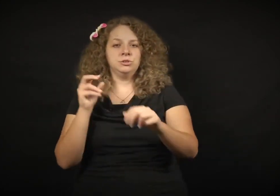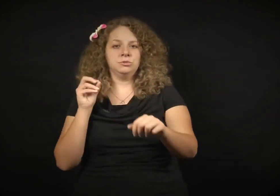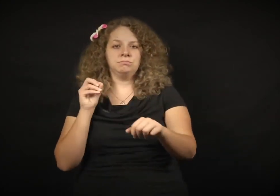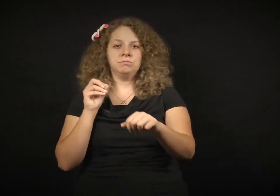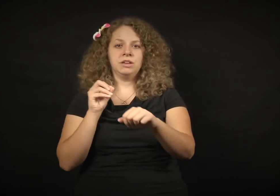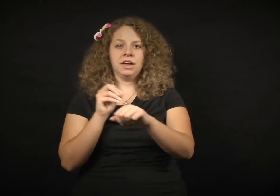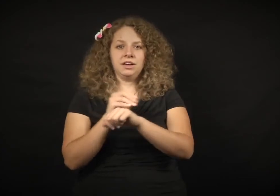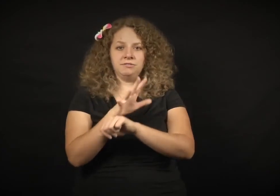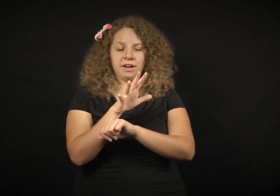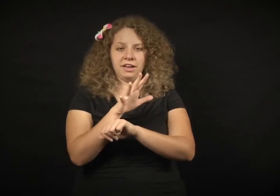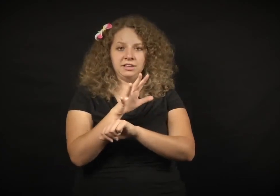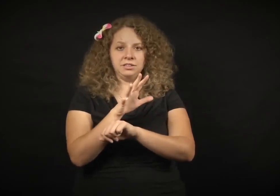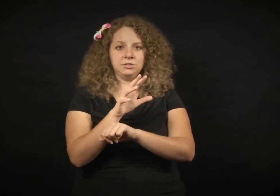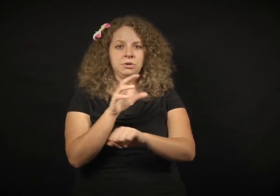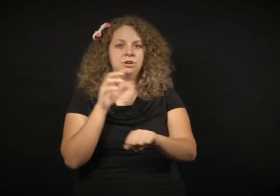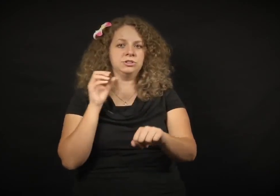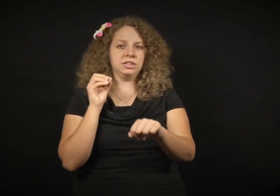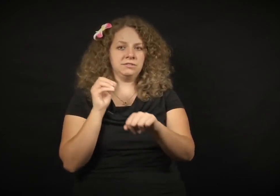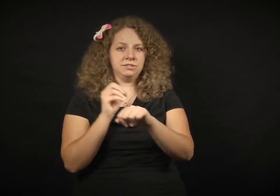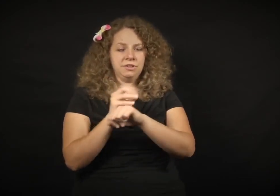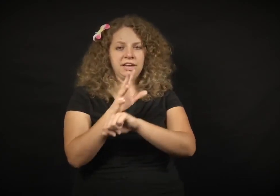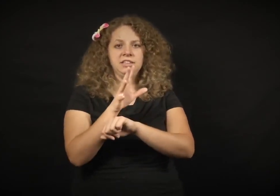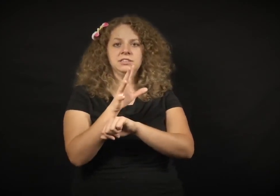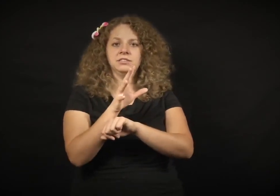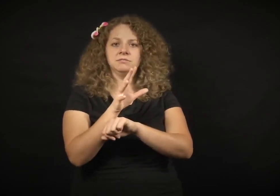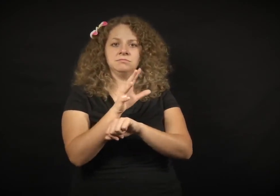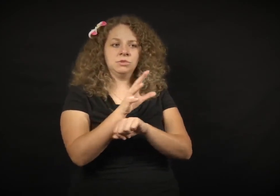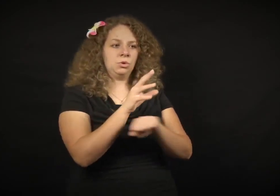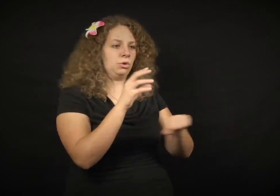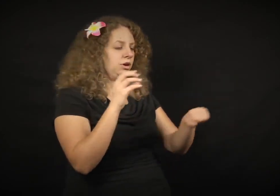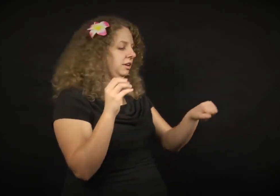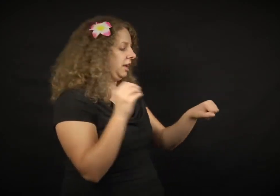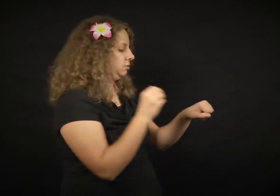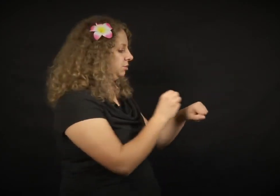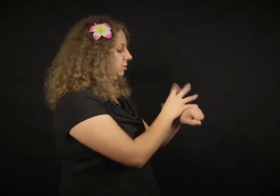to advise or to give advice or counsel,